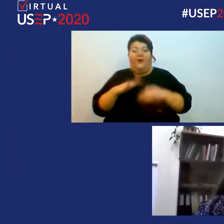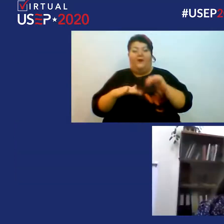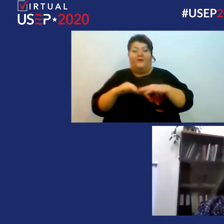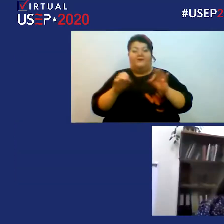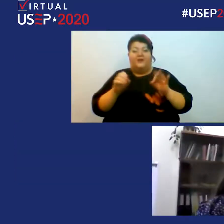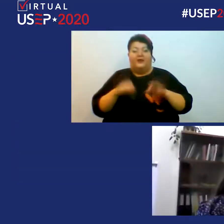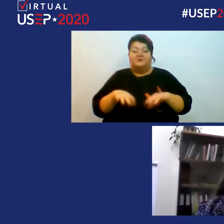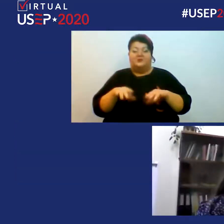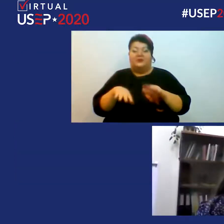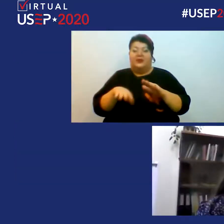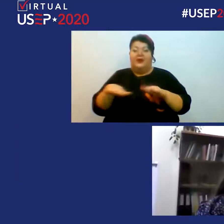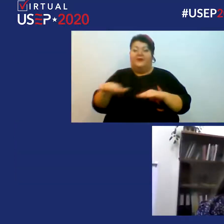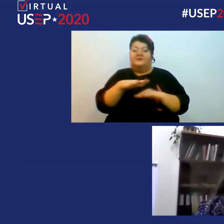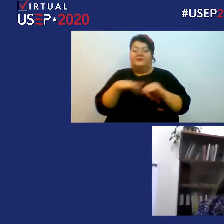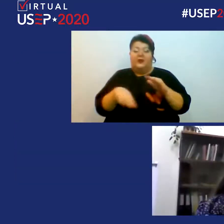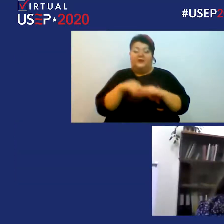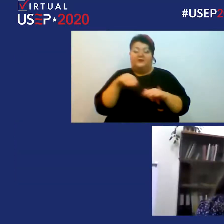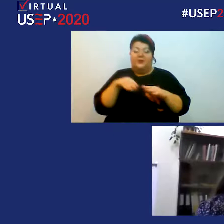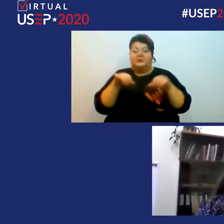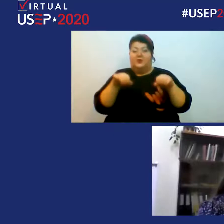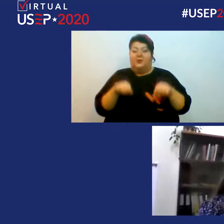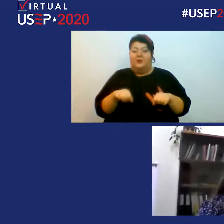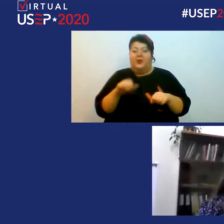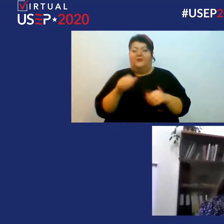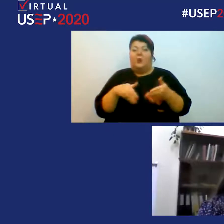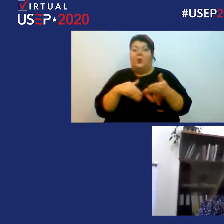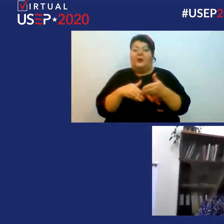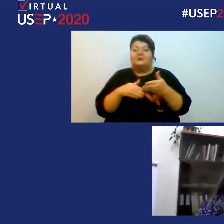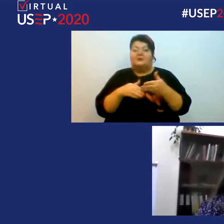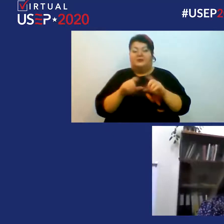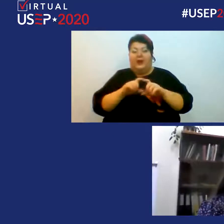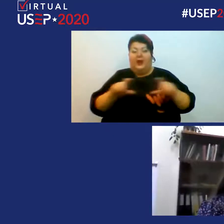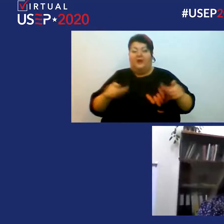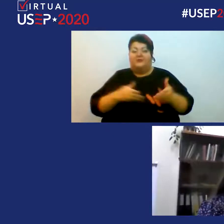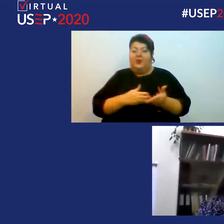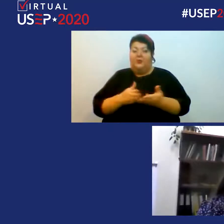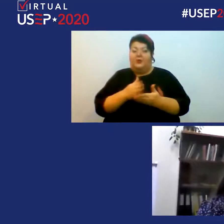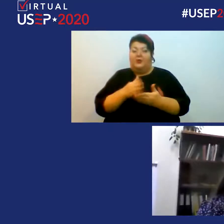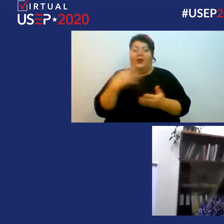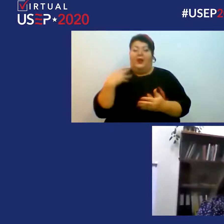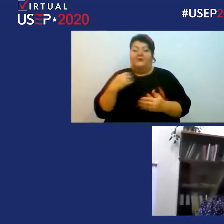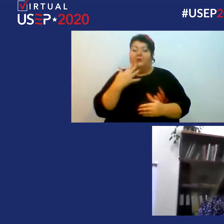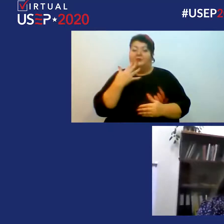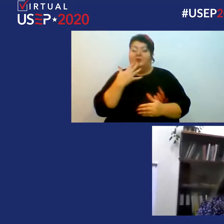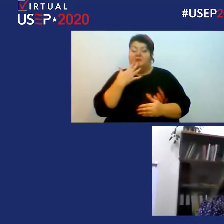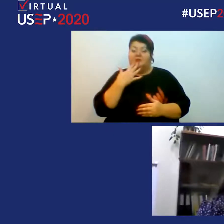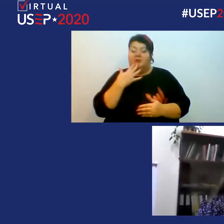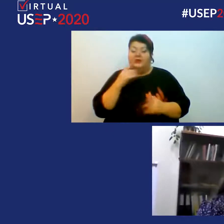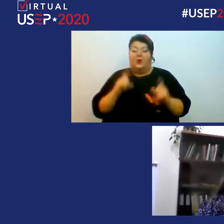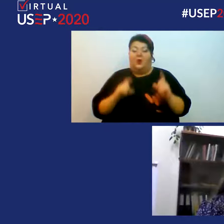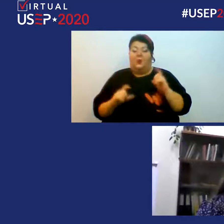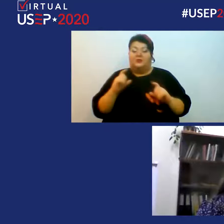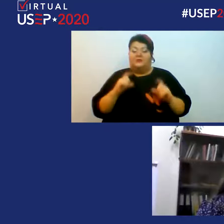future? In this regard, I would like to give floor to Ms. Alexandra Chilovska, electoral law expert,